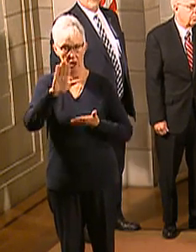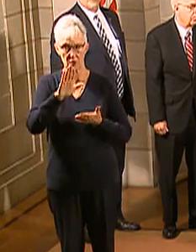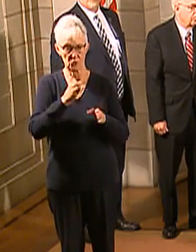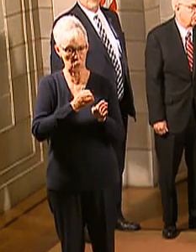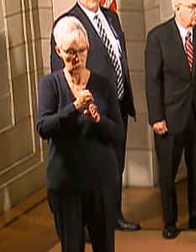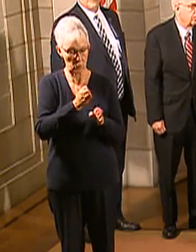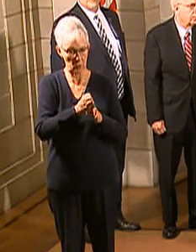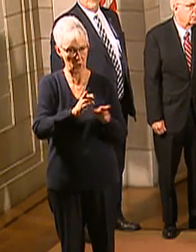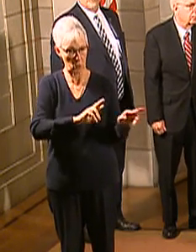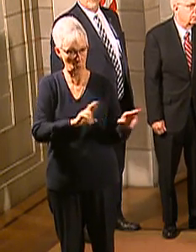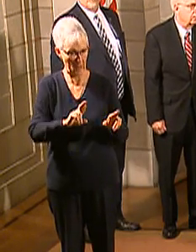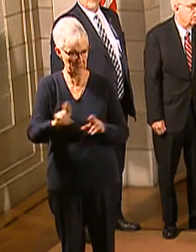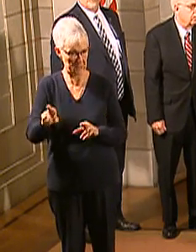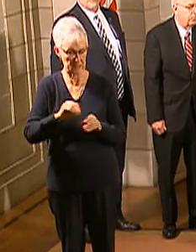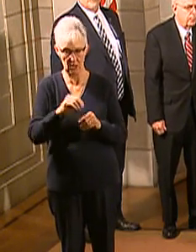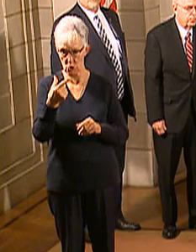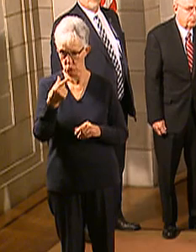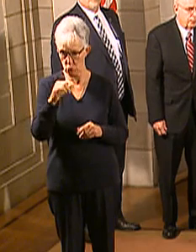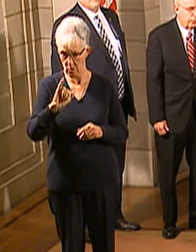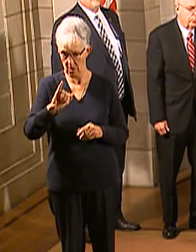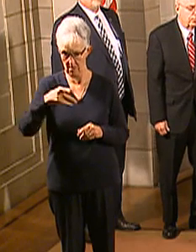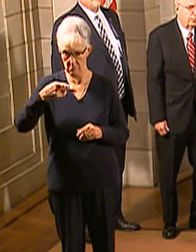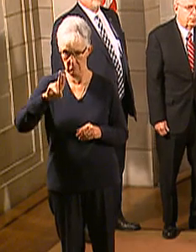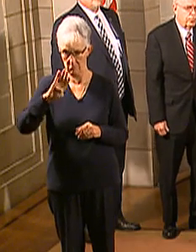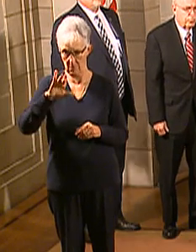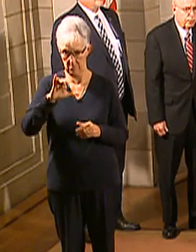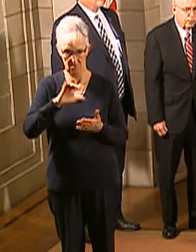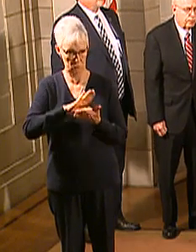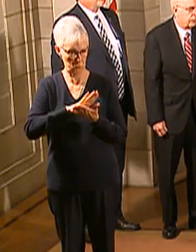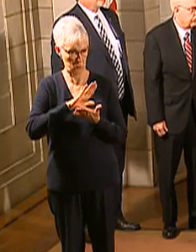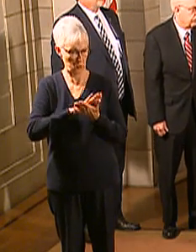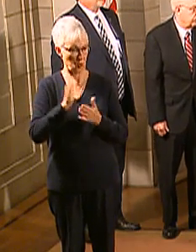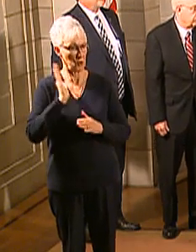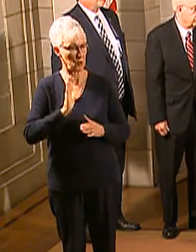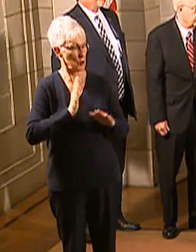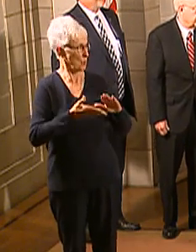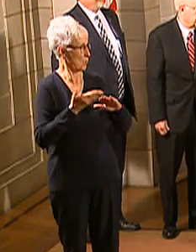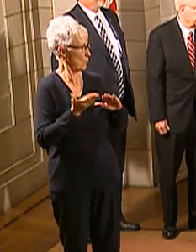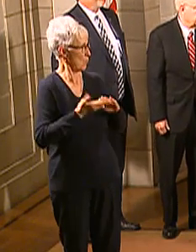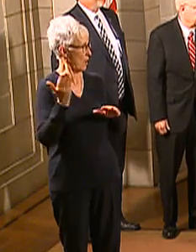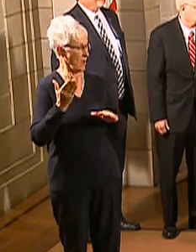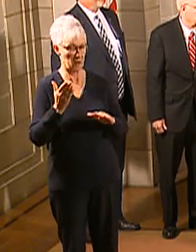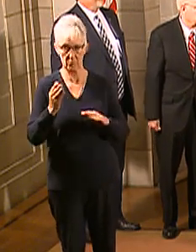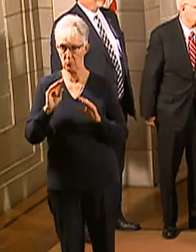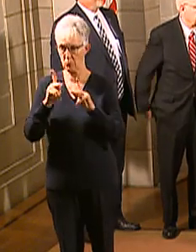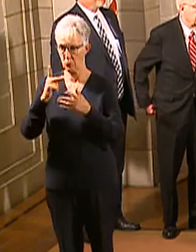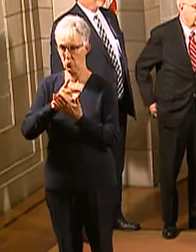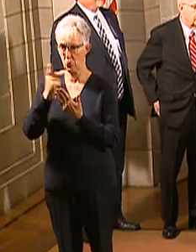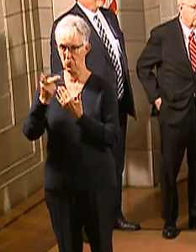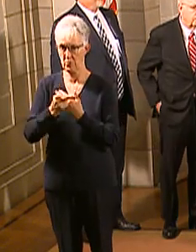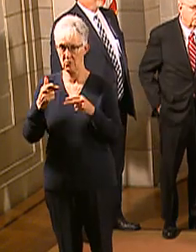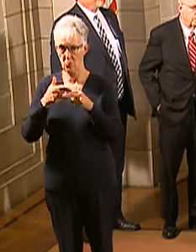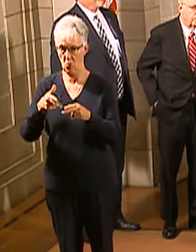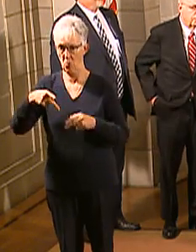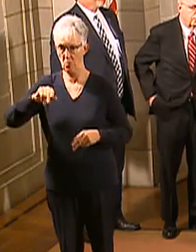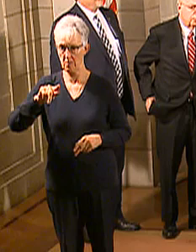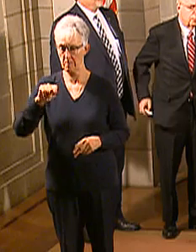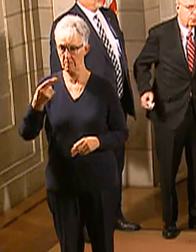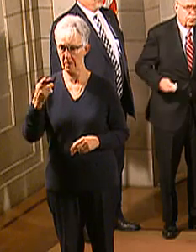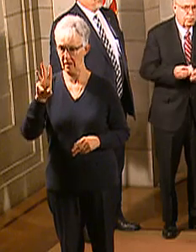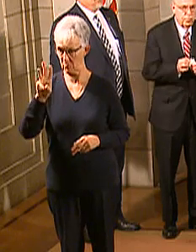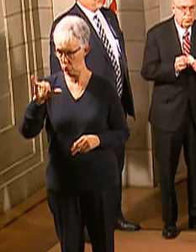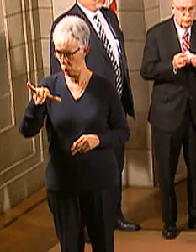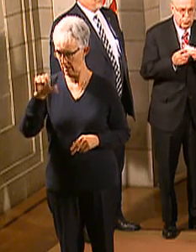Public Schools. Previously ran the Career Pathways Institute. And actually, Dan, that's how you and I met. Even before I became governor, I think I took a